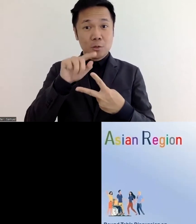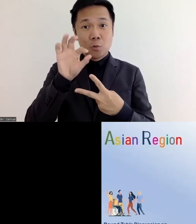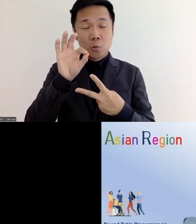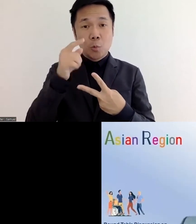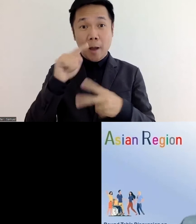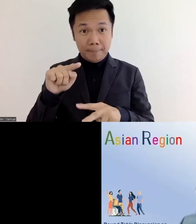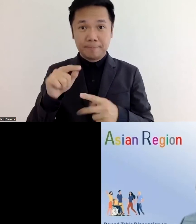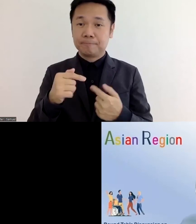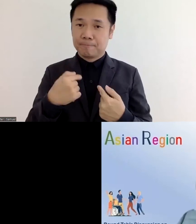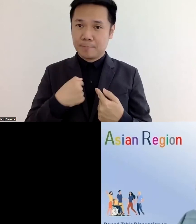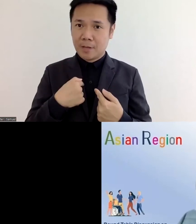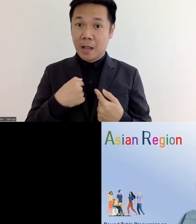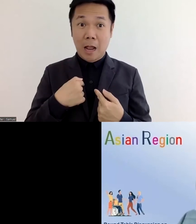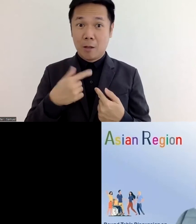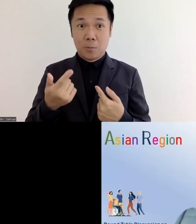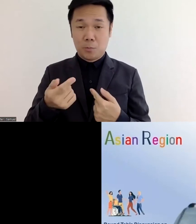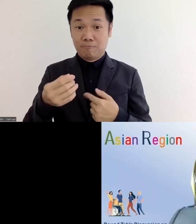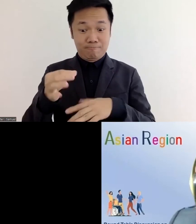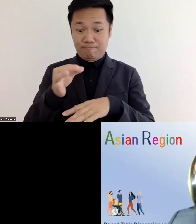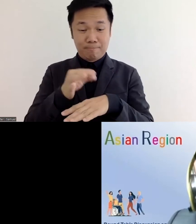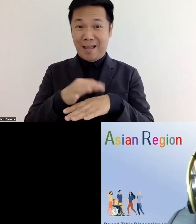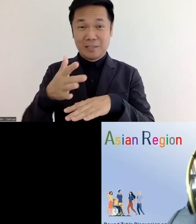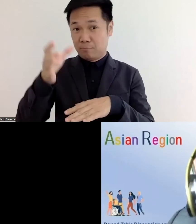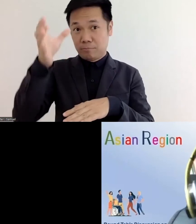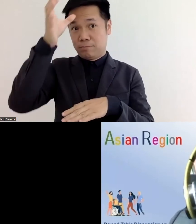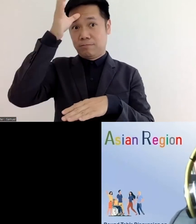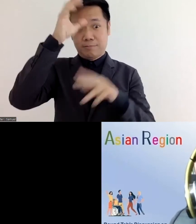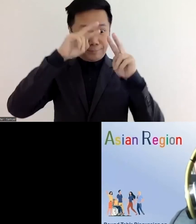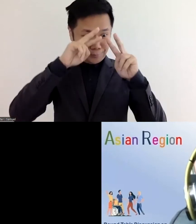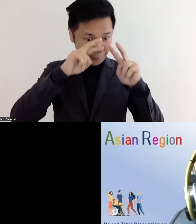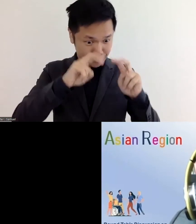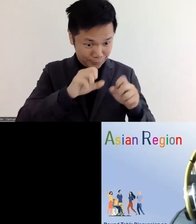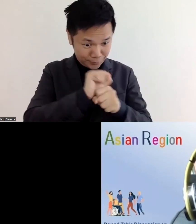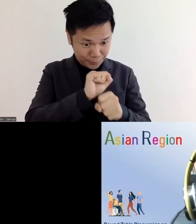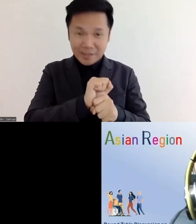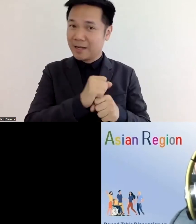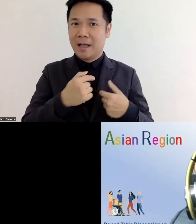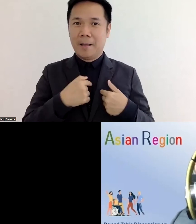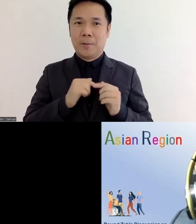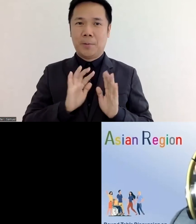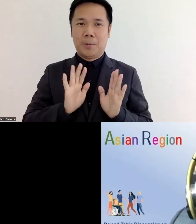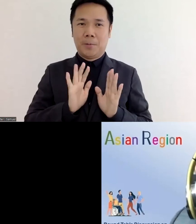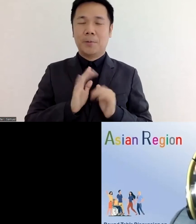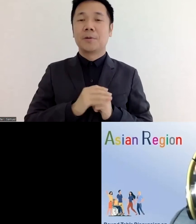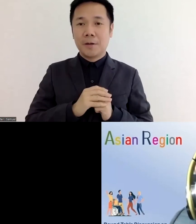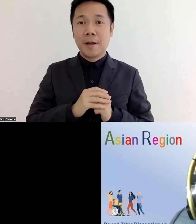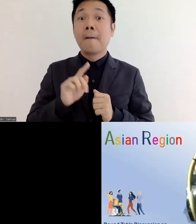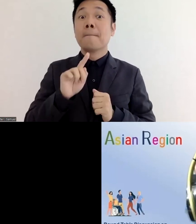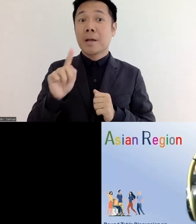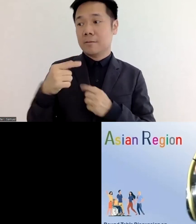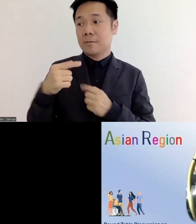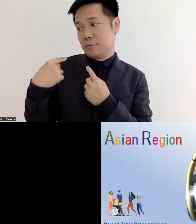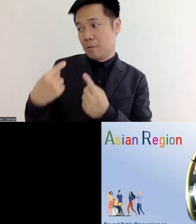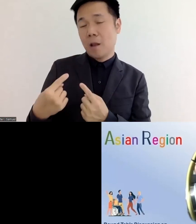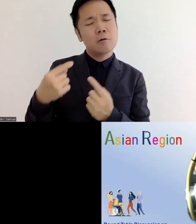analysis. I'm not expert in the field of job analysis. However, uh, uh, as best of my experience, what I can